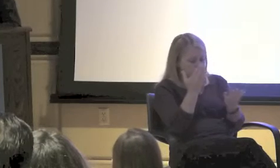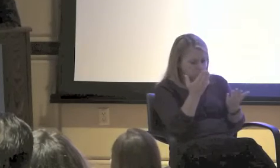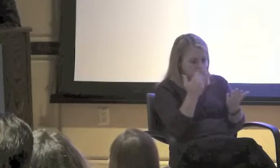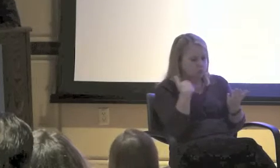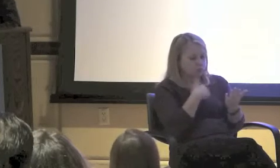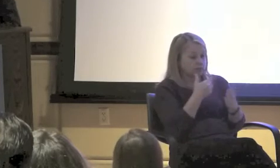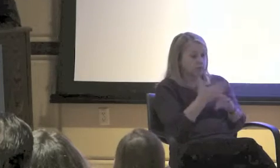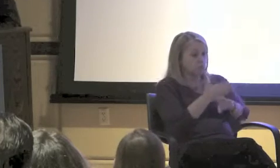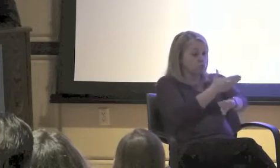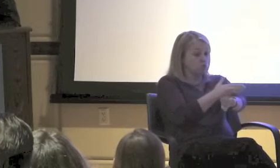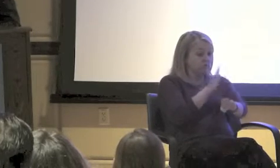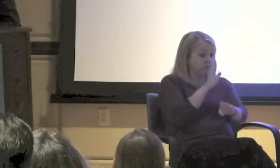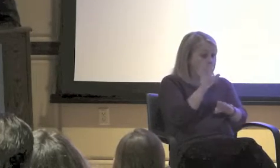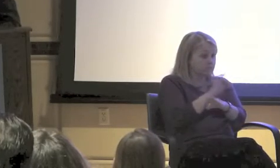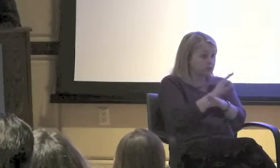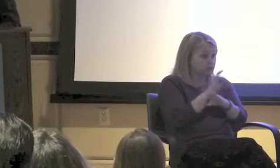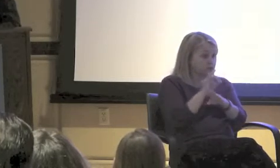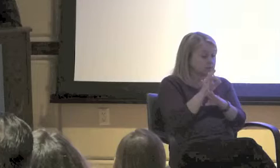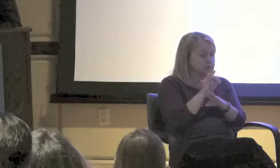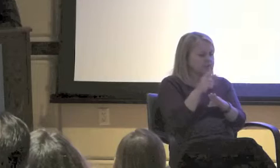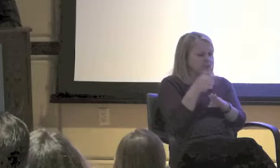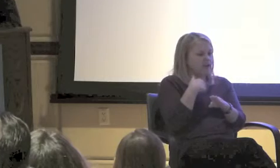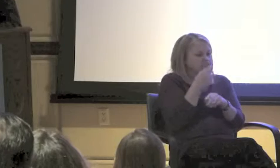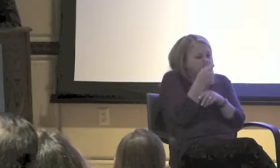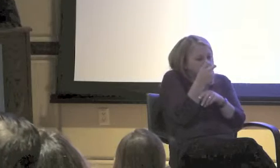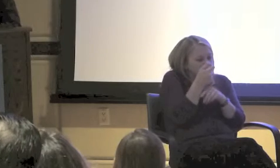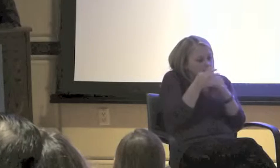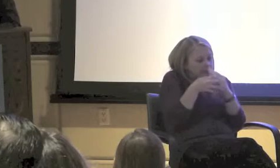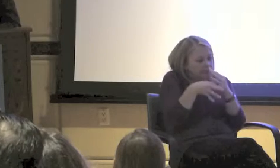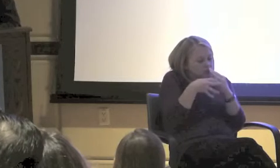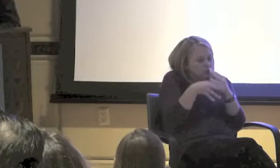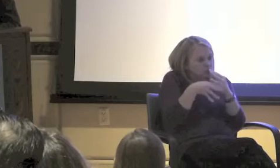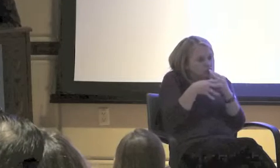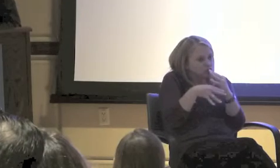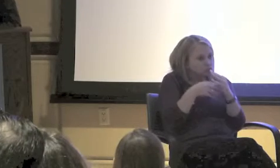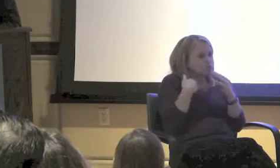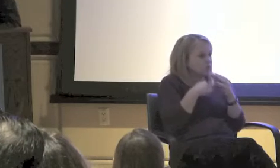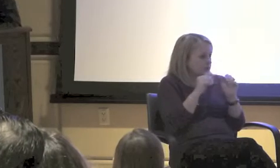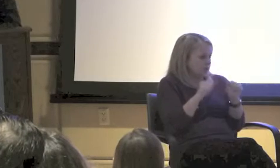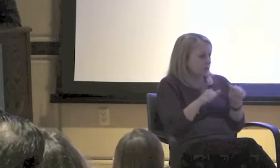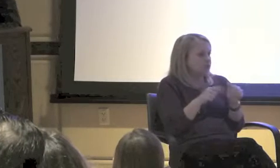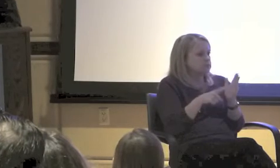to improve them to the point where they have small amounts of leakage, we can sometimes